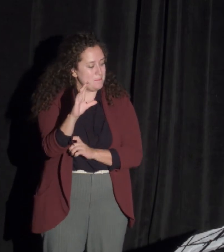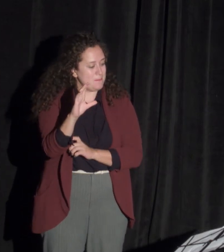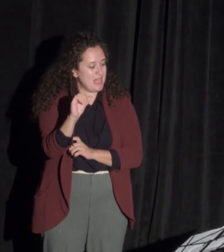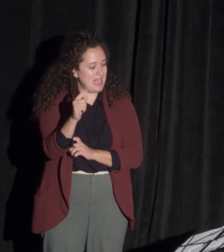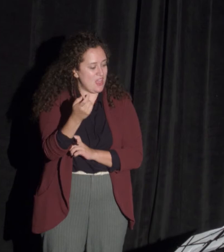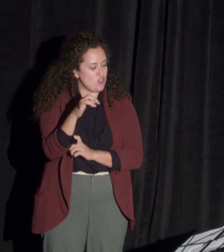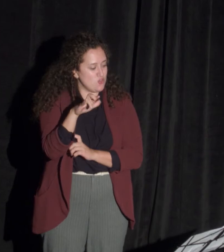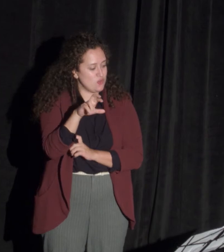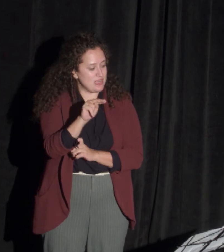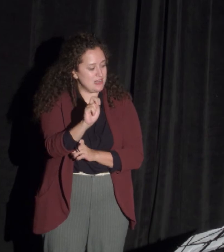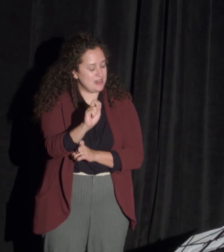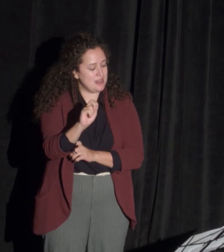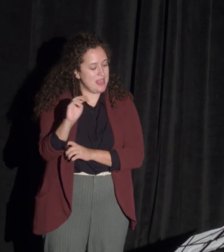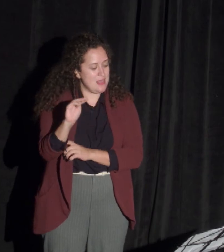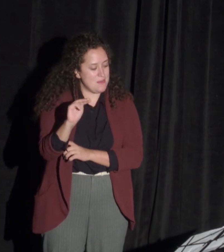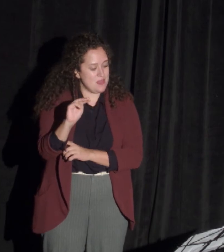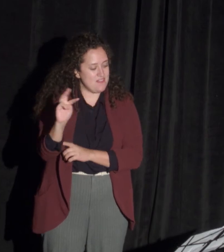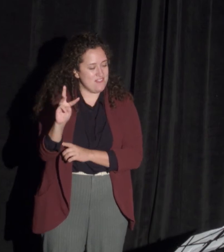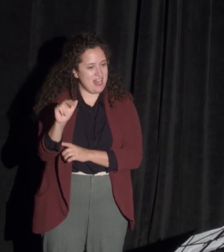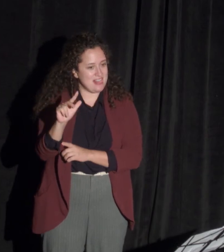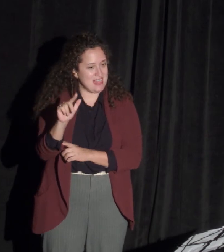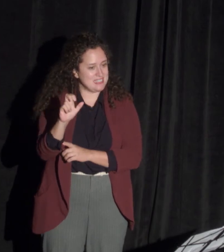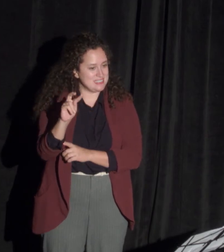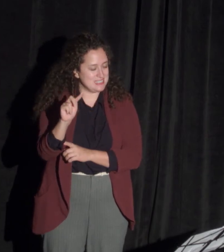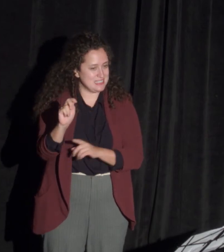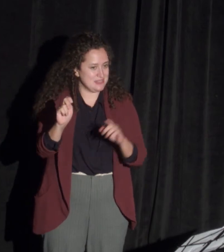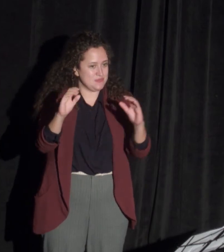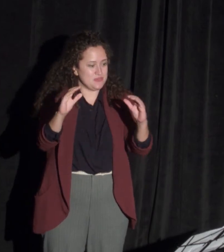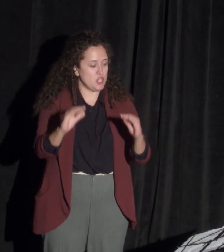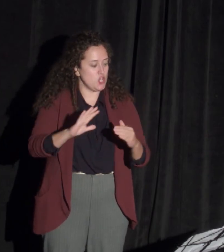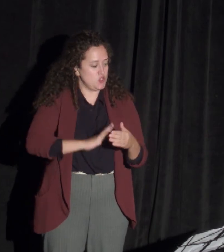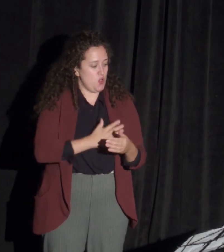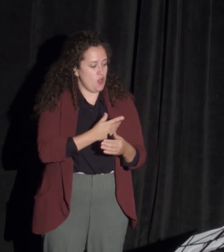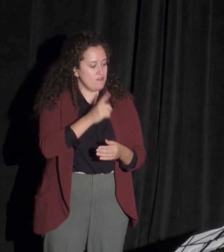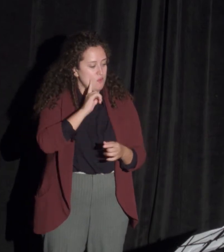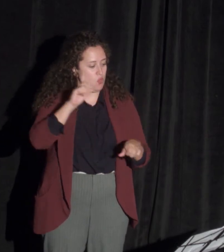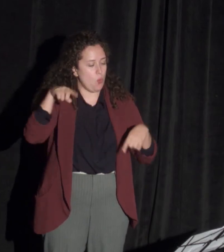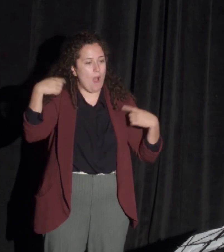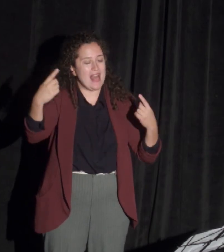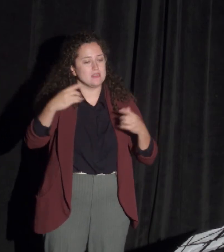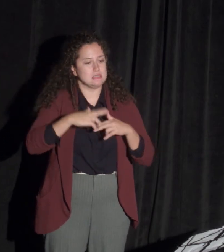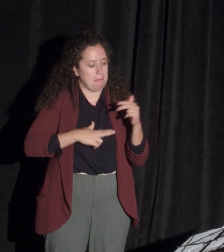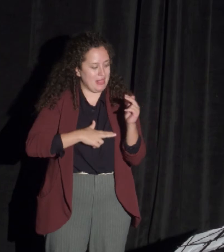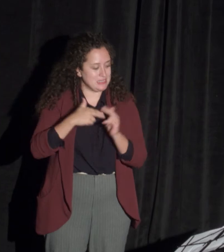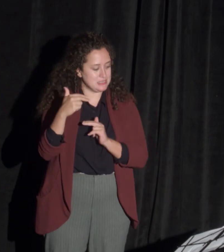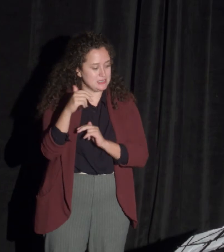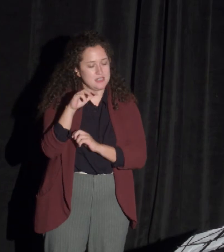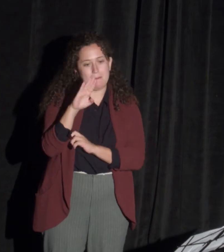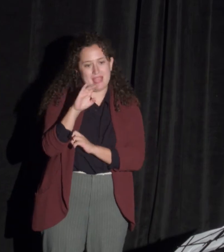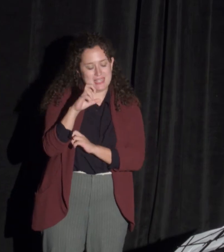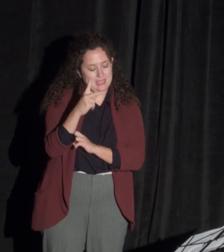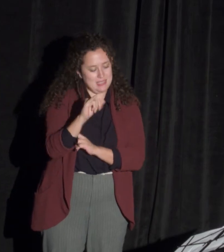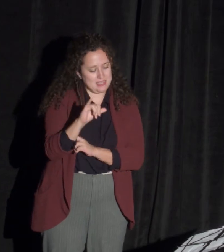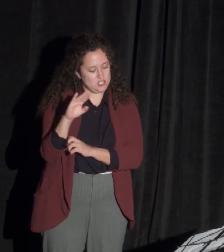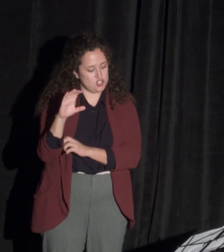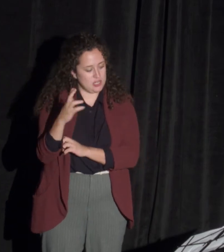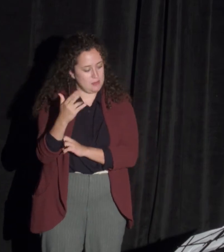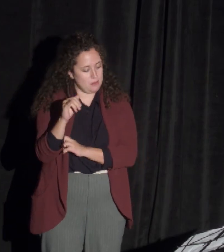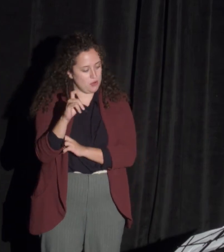Tor.com, A Psalm for the Wild Built by Becky Chambers, Tor.com, A